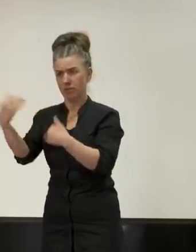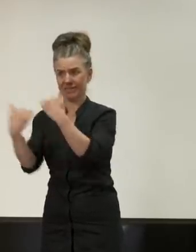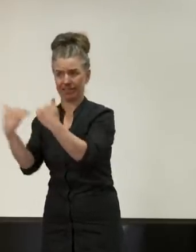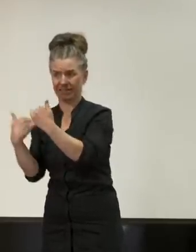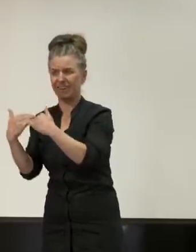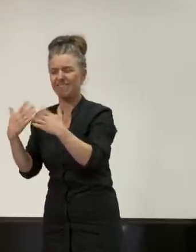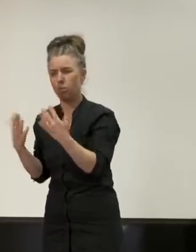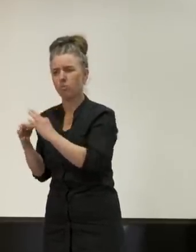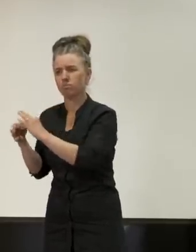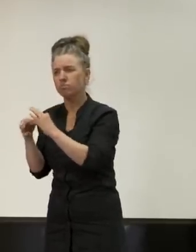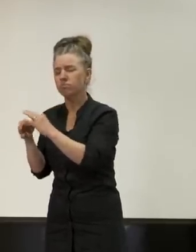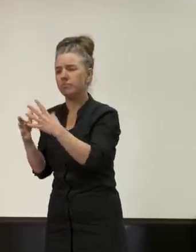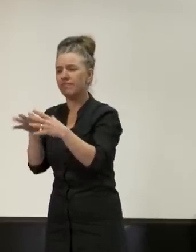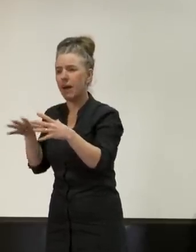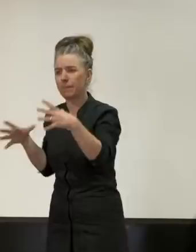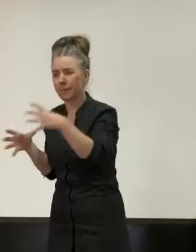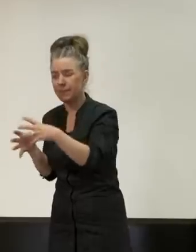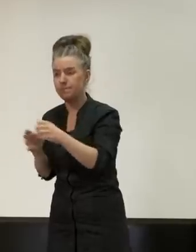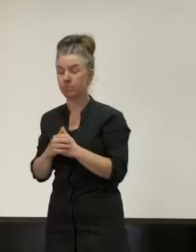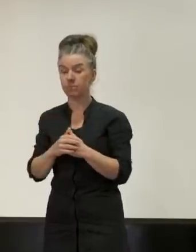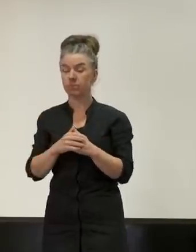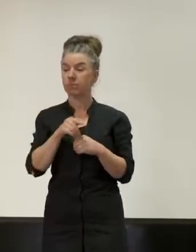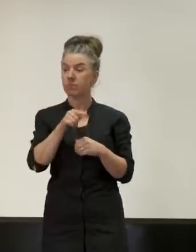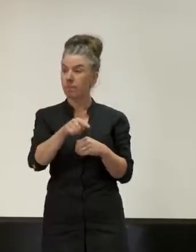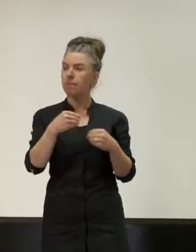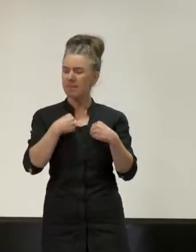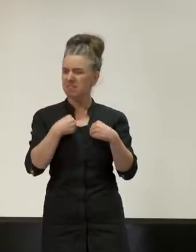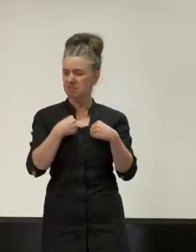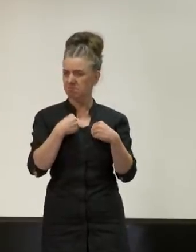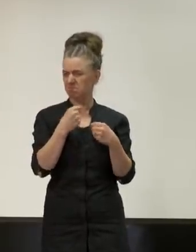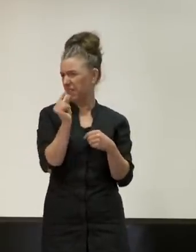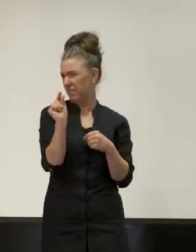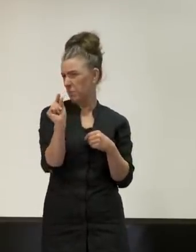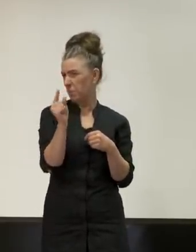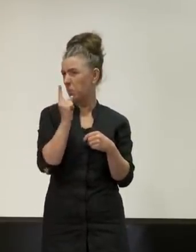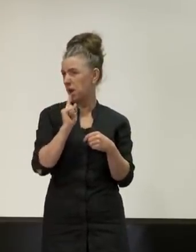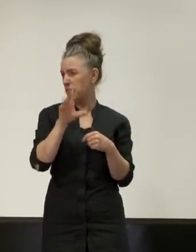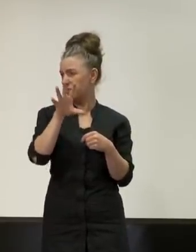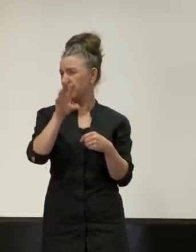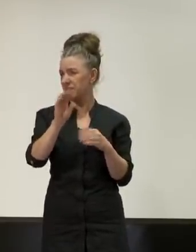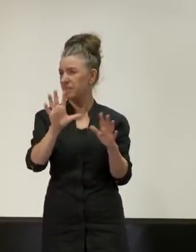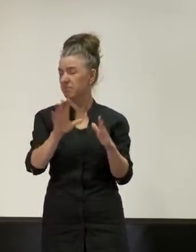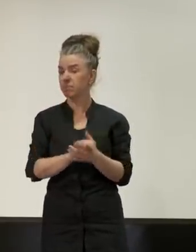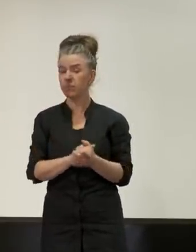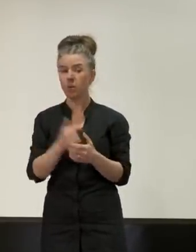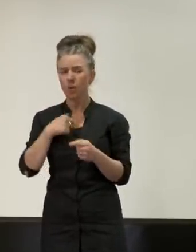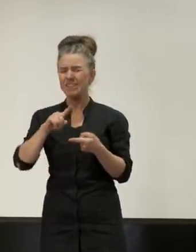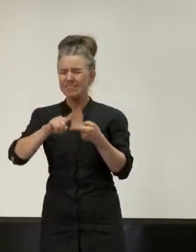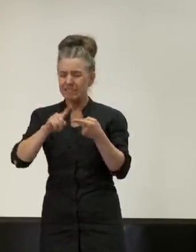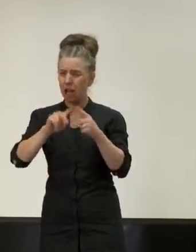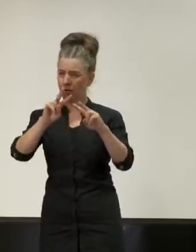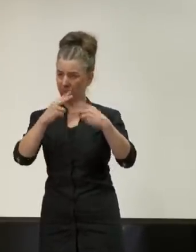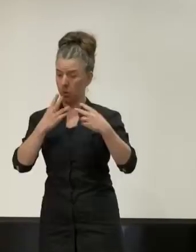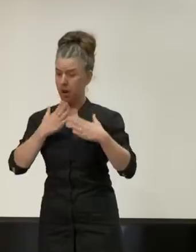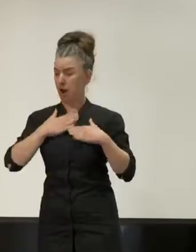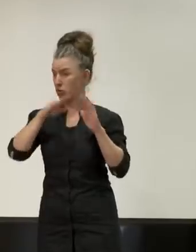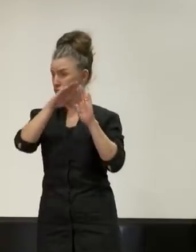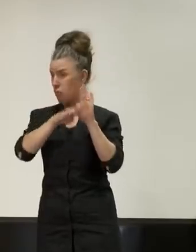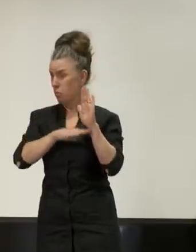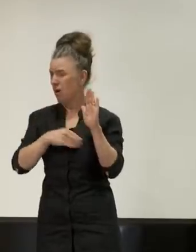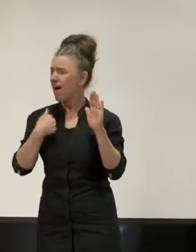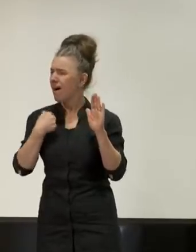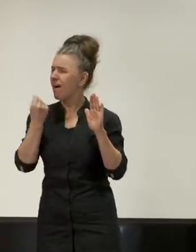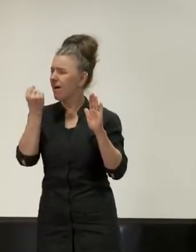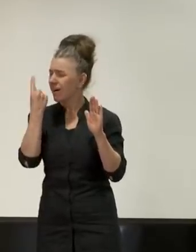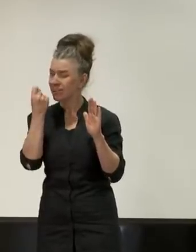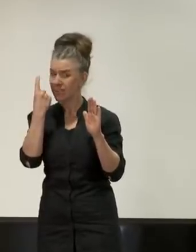essentially just stop if they're unable to access particular people. We are going to keep checking those settings though, because I absolutely